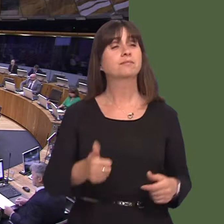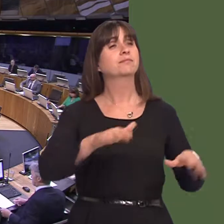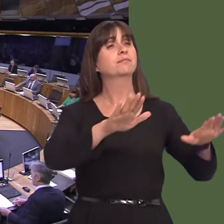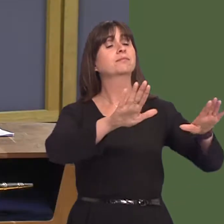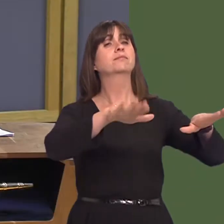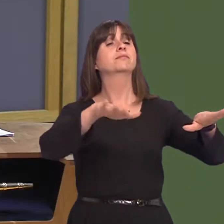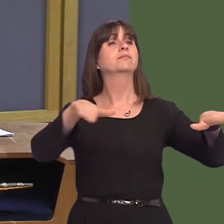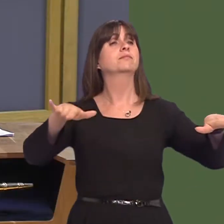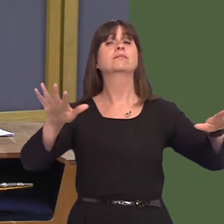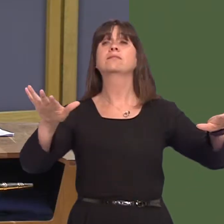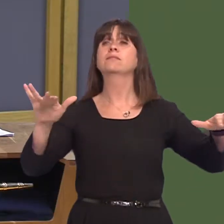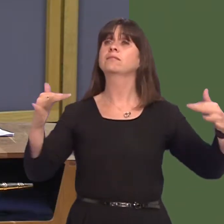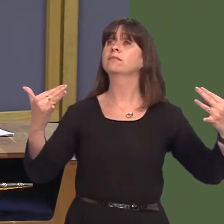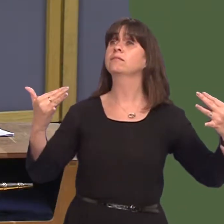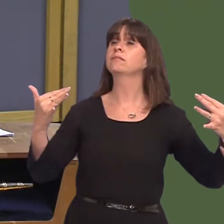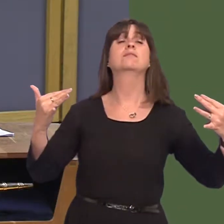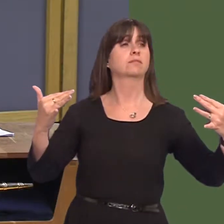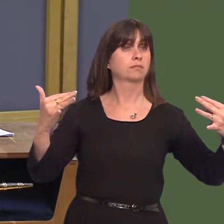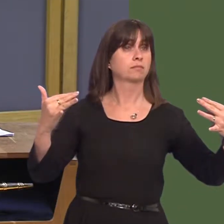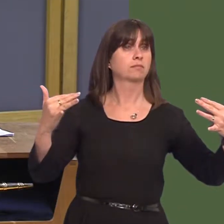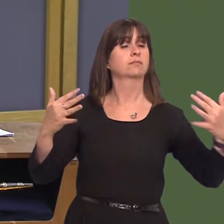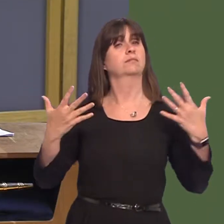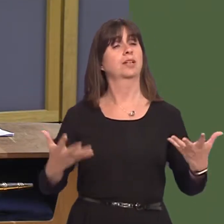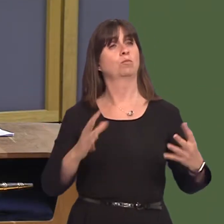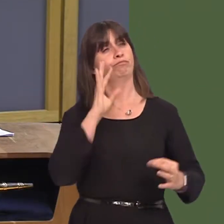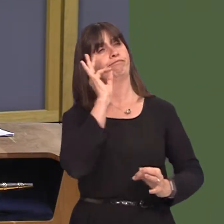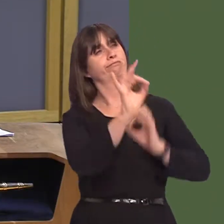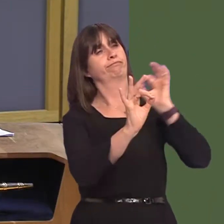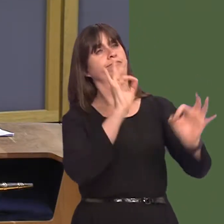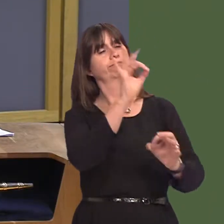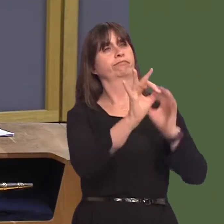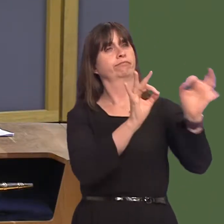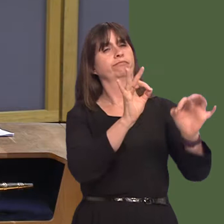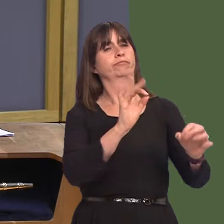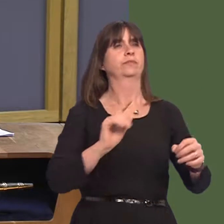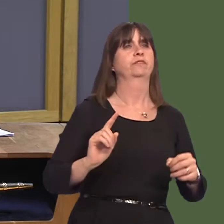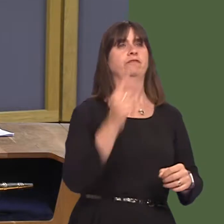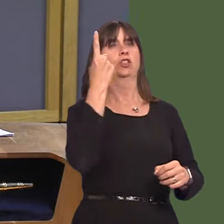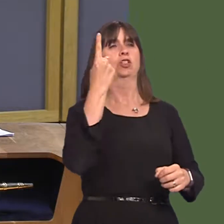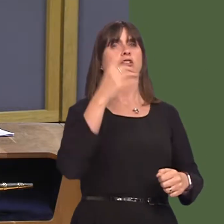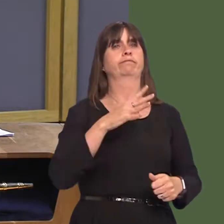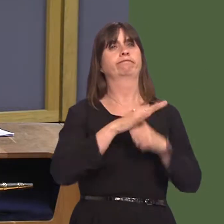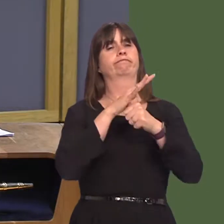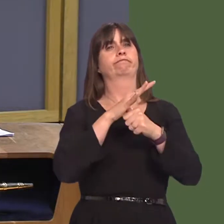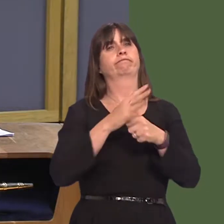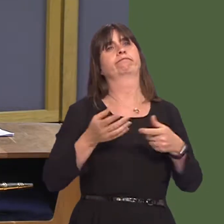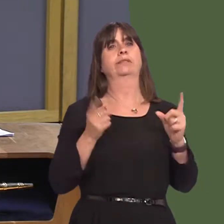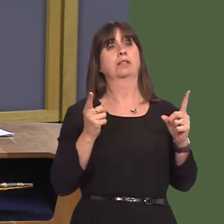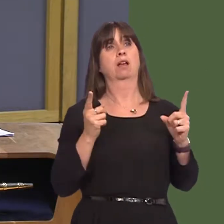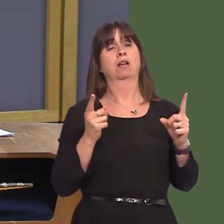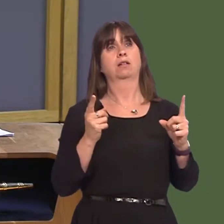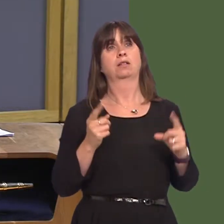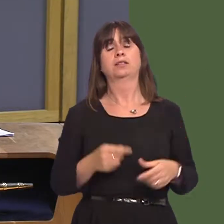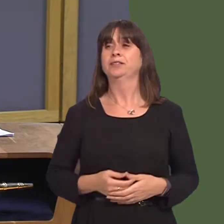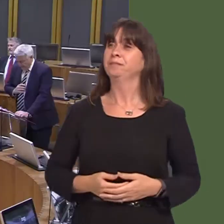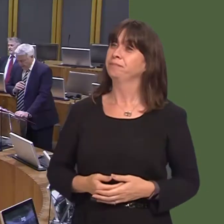Galw'r aelodau I. I call members to order, and the first item on our agenda this afternoon is questions to the First Minister, and the first question is